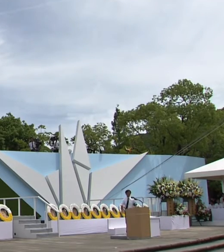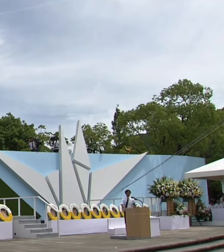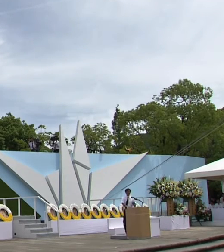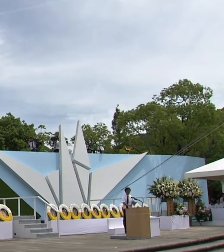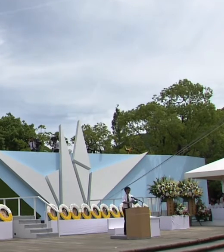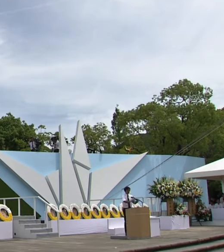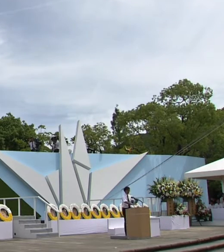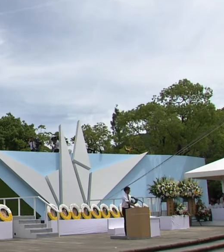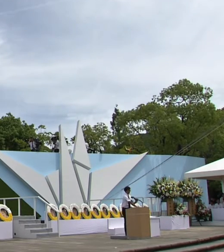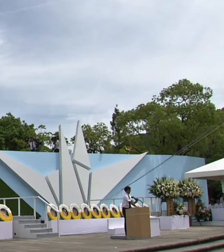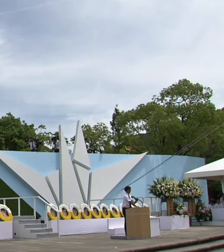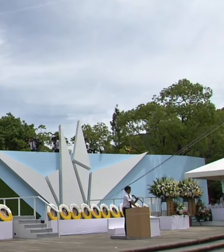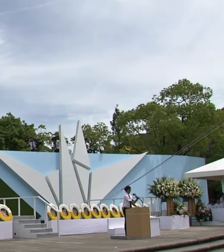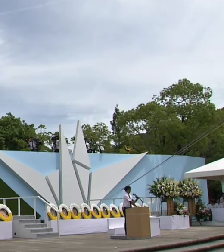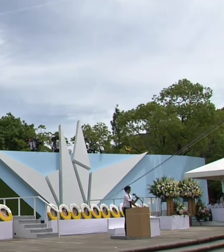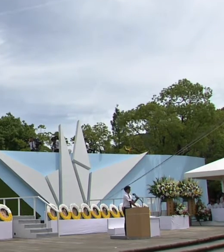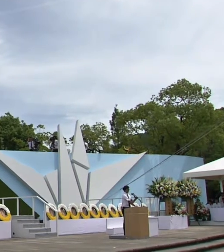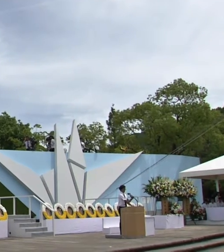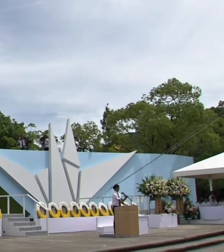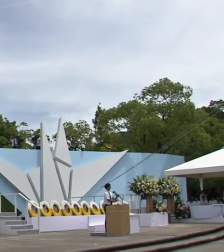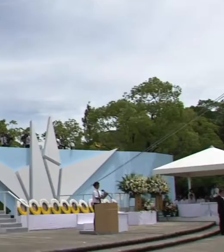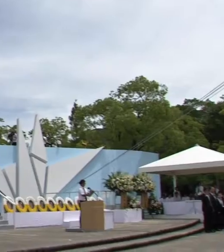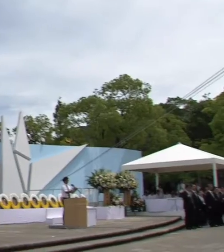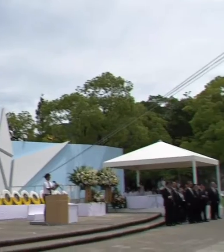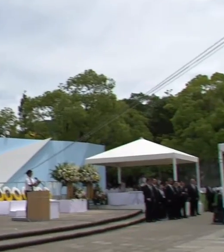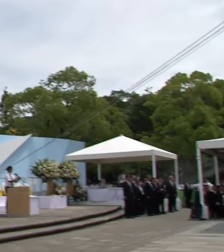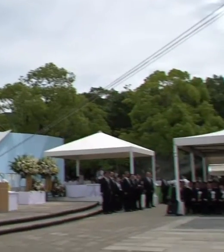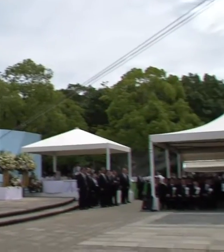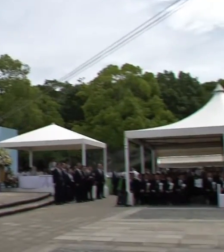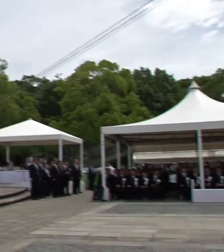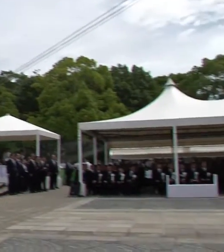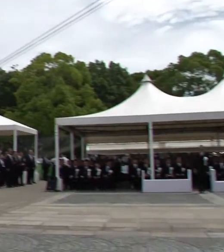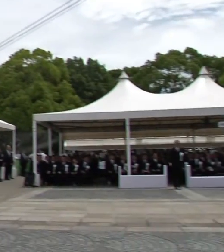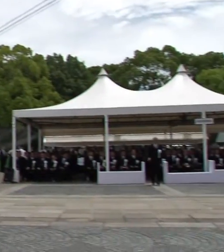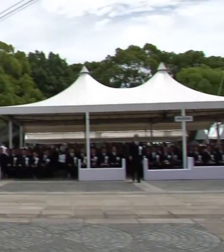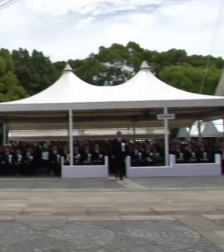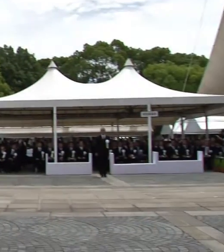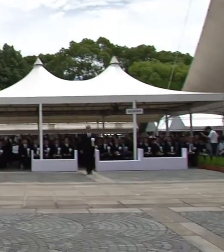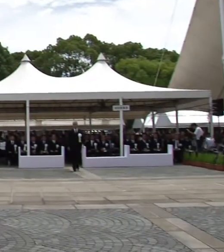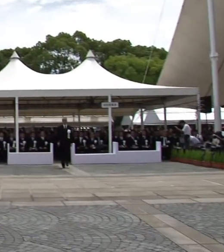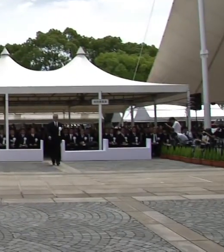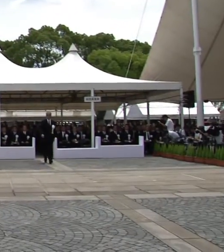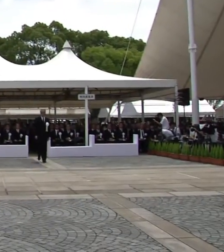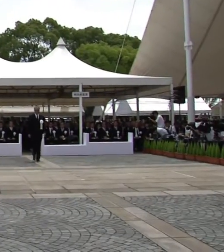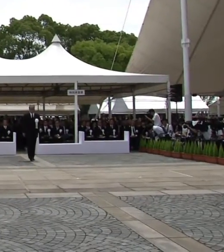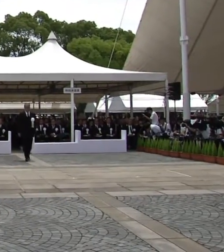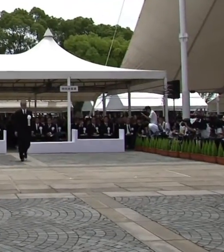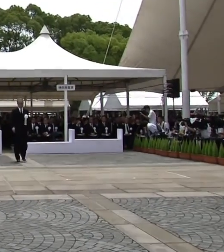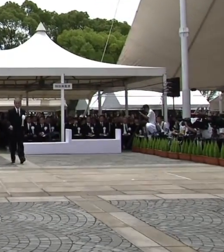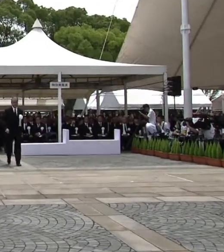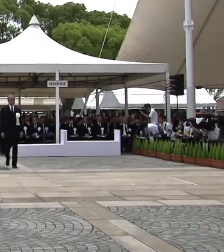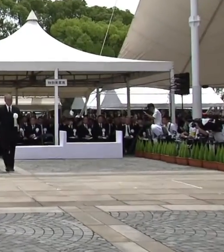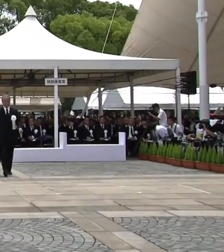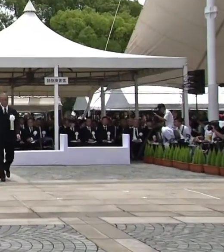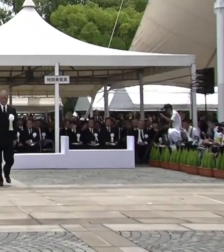Mr. Hodo Nakamura, the governor of Nagasaki Prefecture, will deliver his words of prayers.